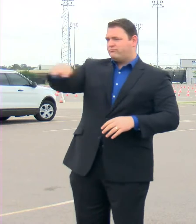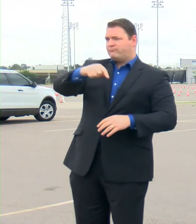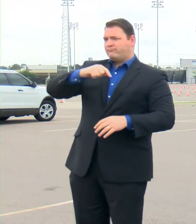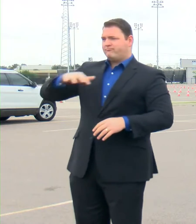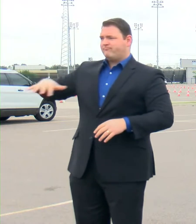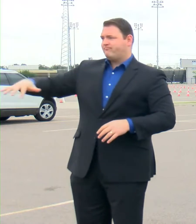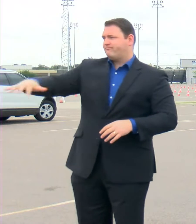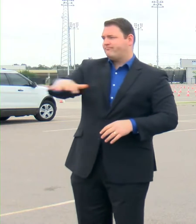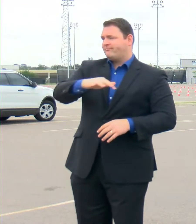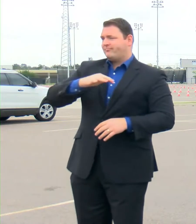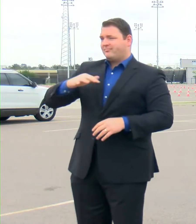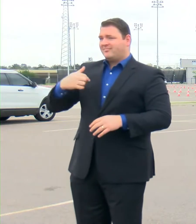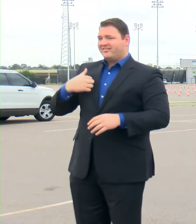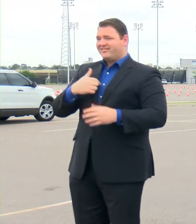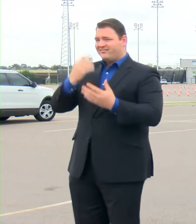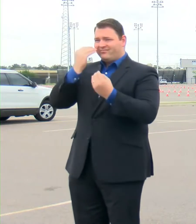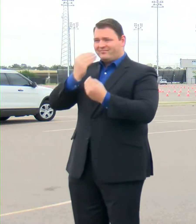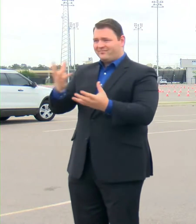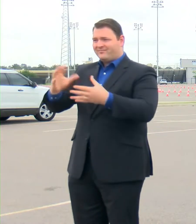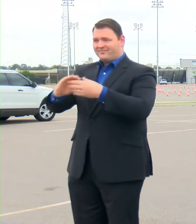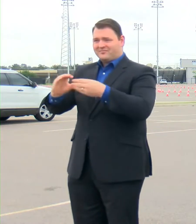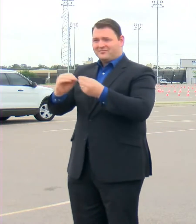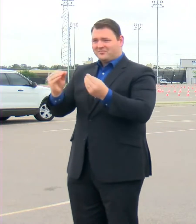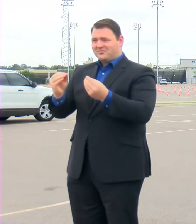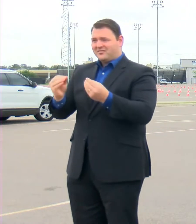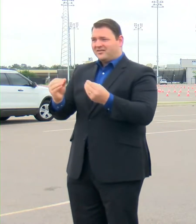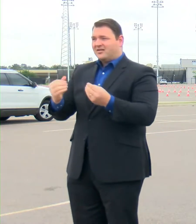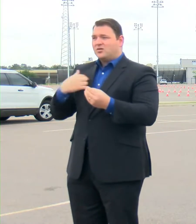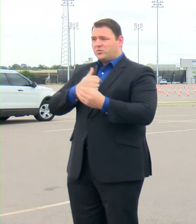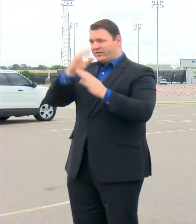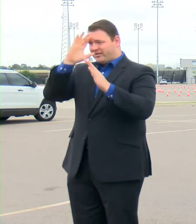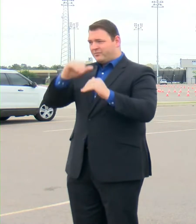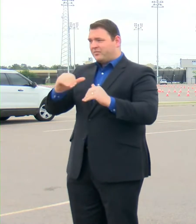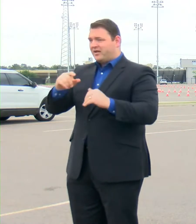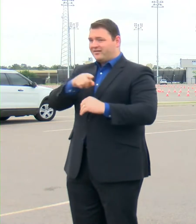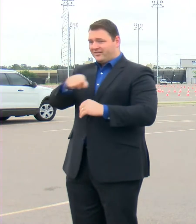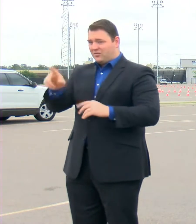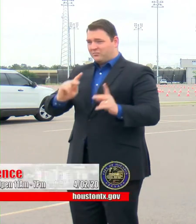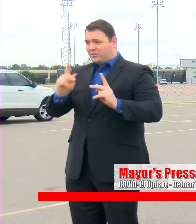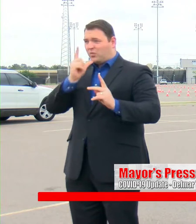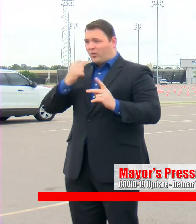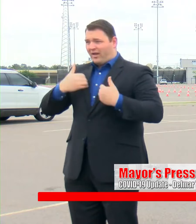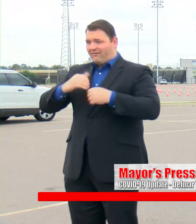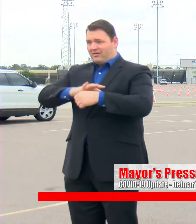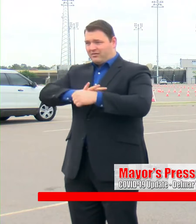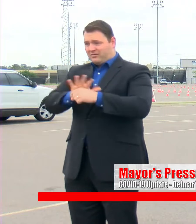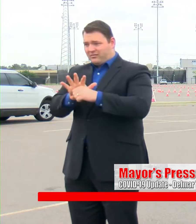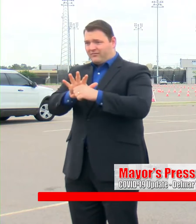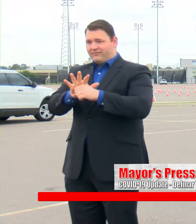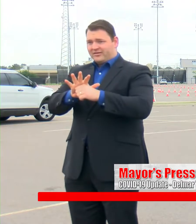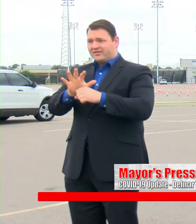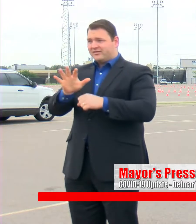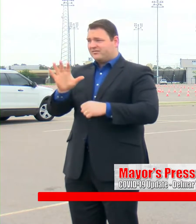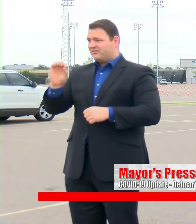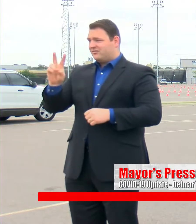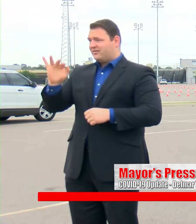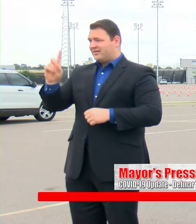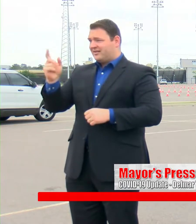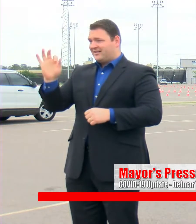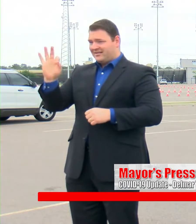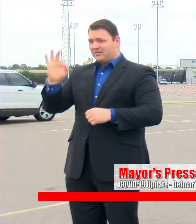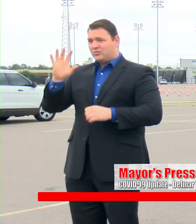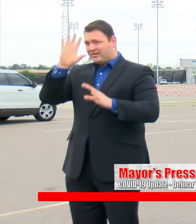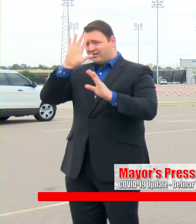expect the numbers, people who have been confirmed with COVID-19, we expect those numbers to continue to